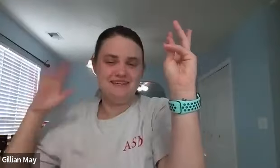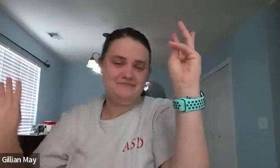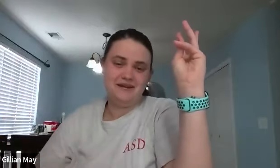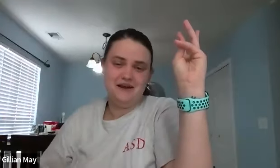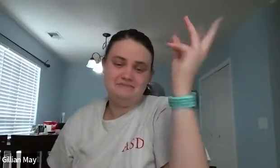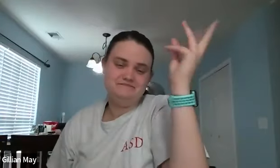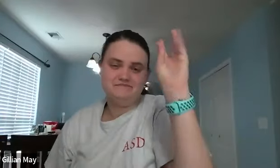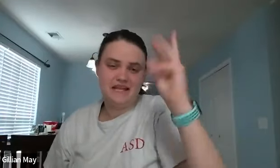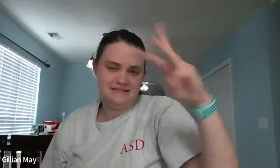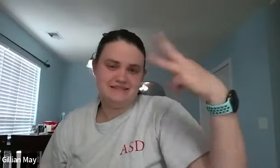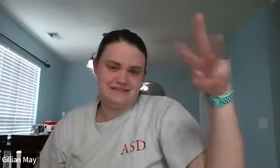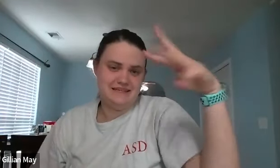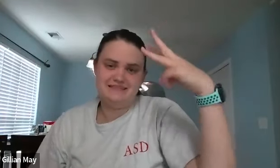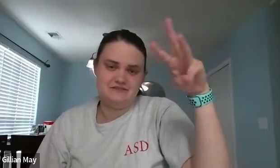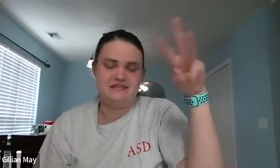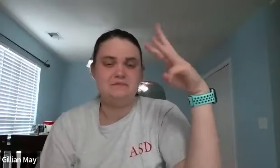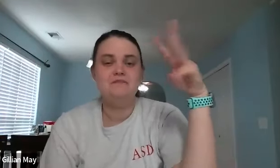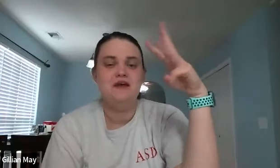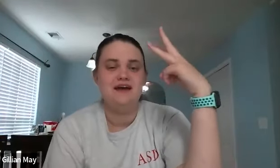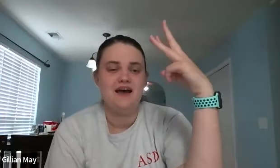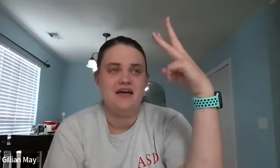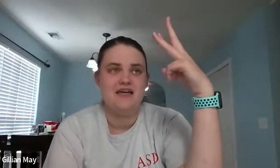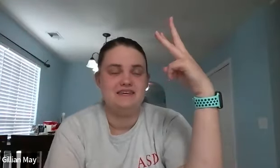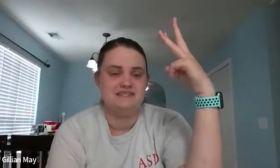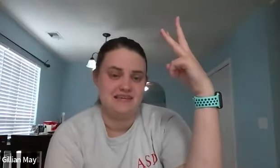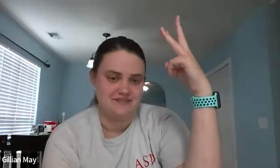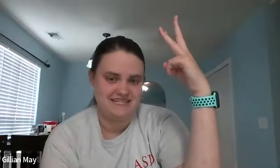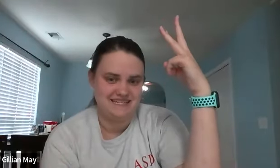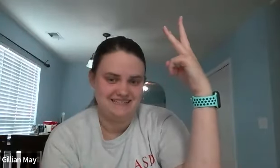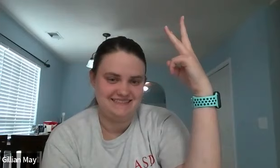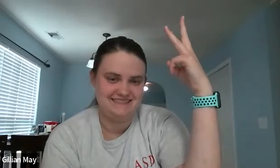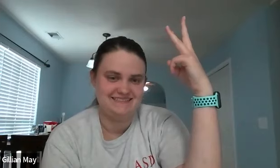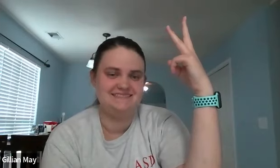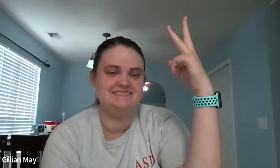But 16 is still the same. And then 17.